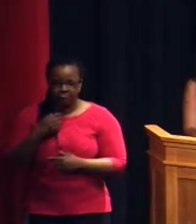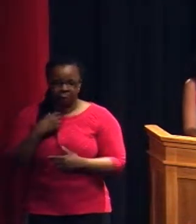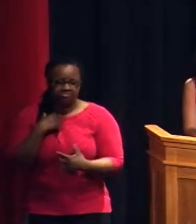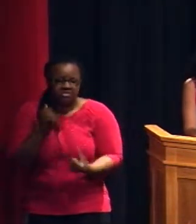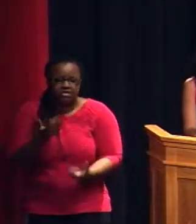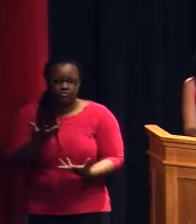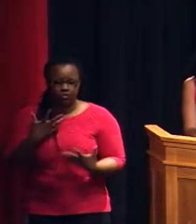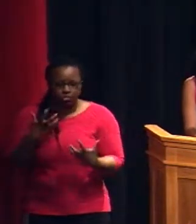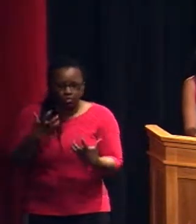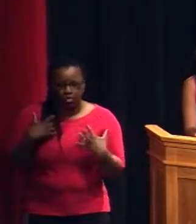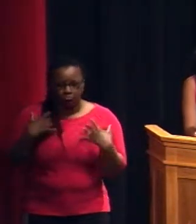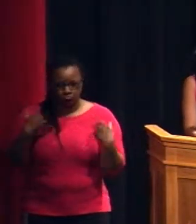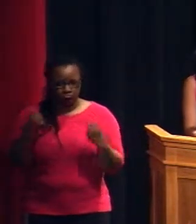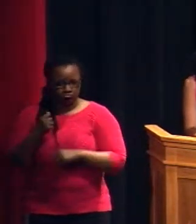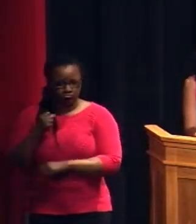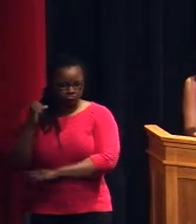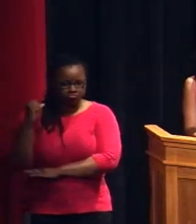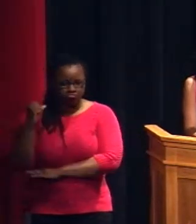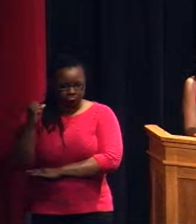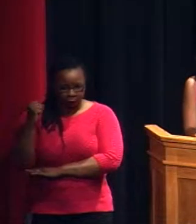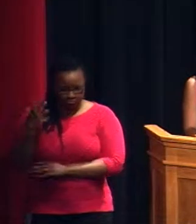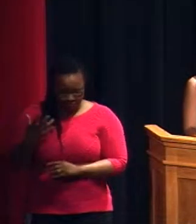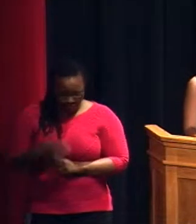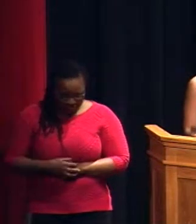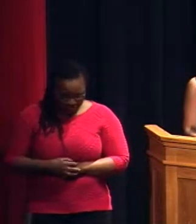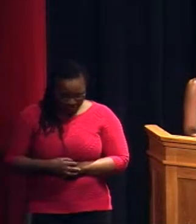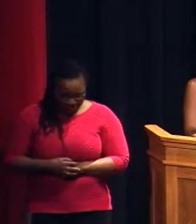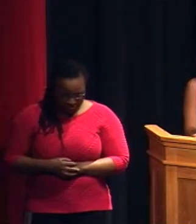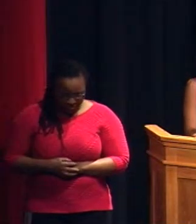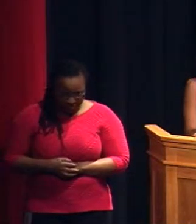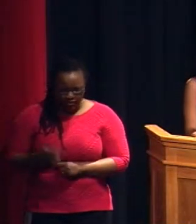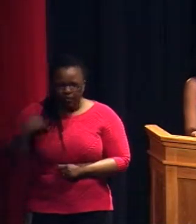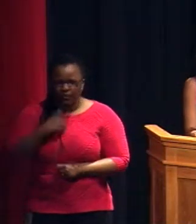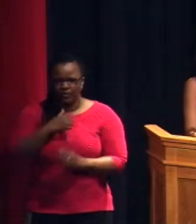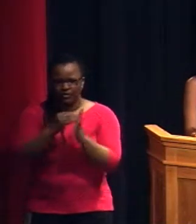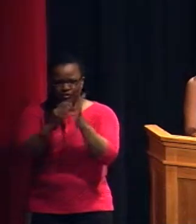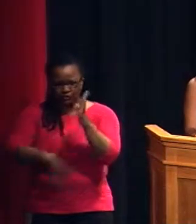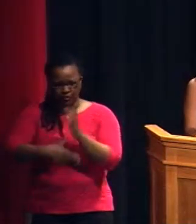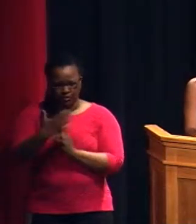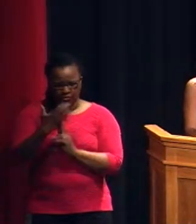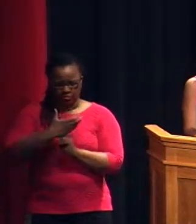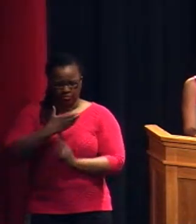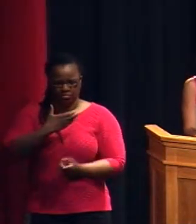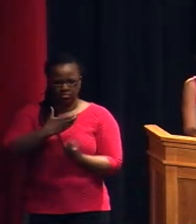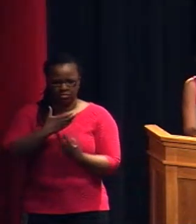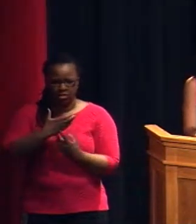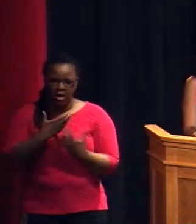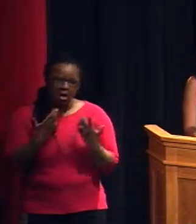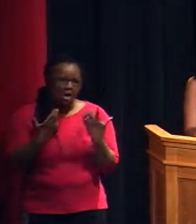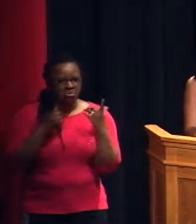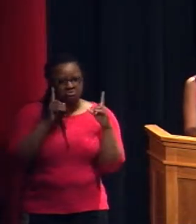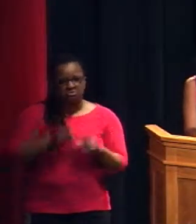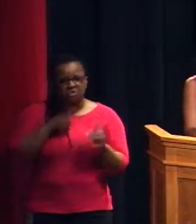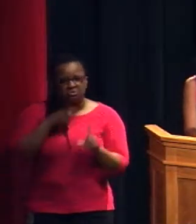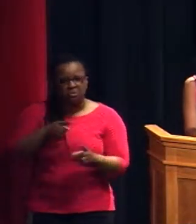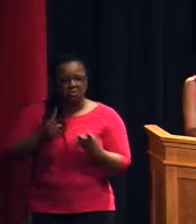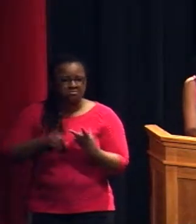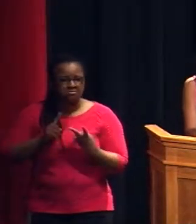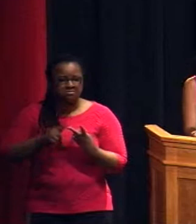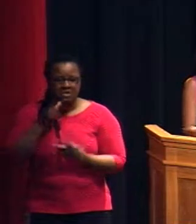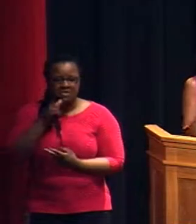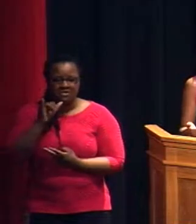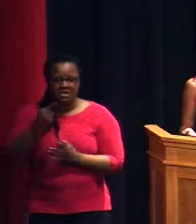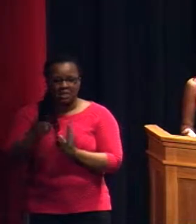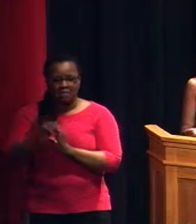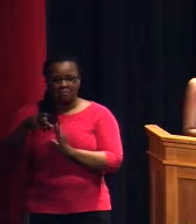so much to offer the world. We as students are not our test scores or our lunch ID PIN numbers. We are humans who